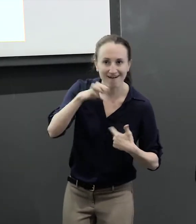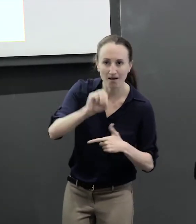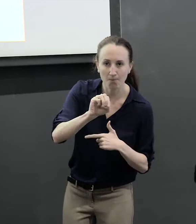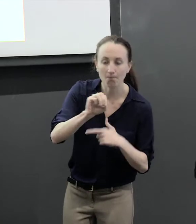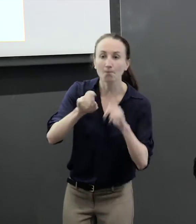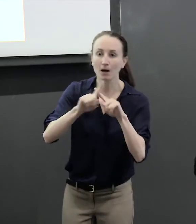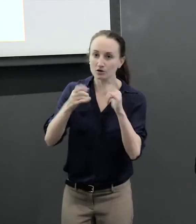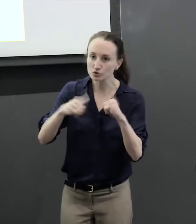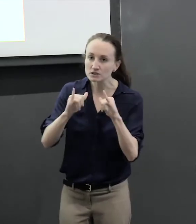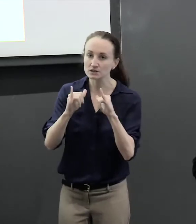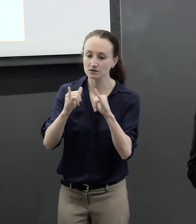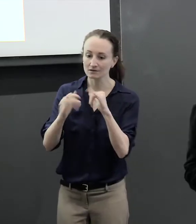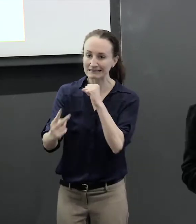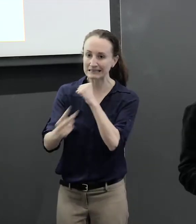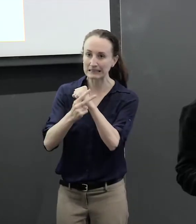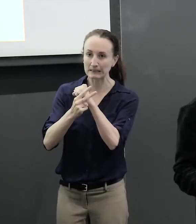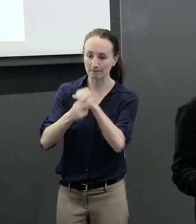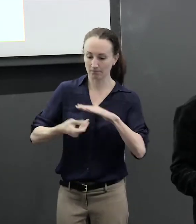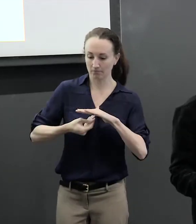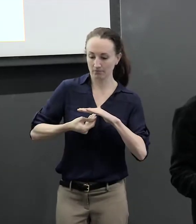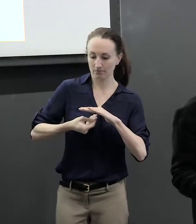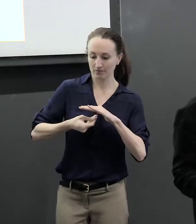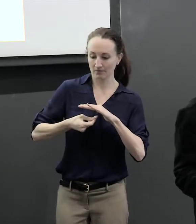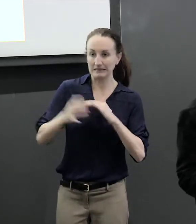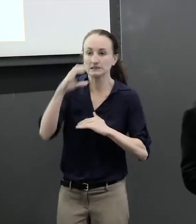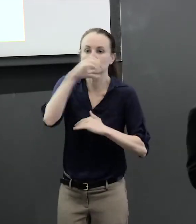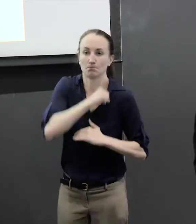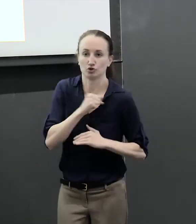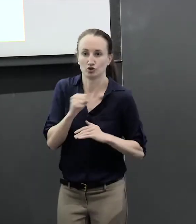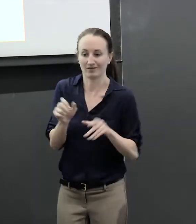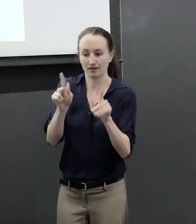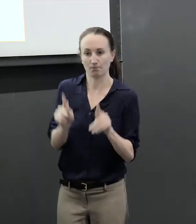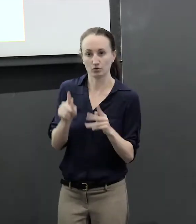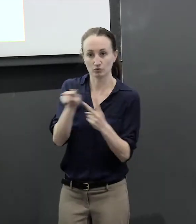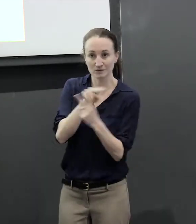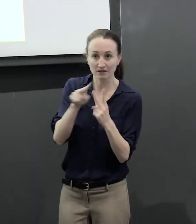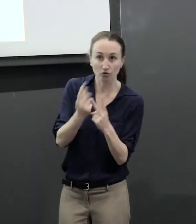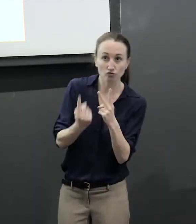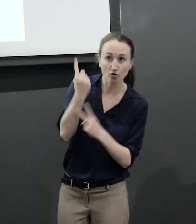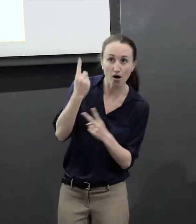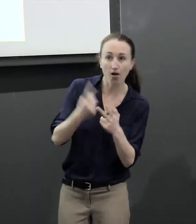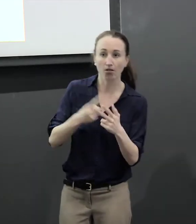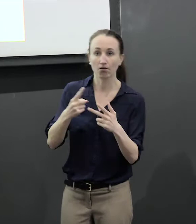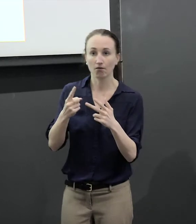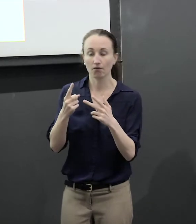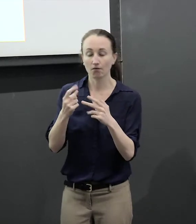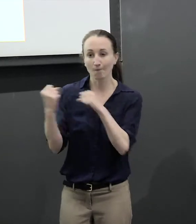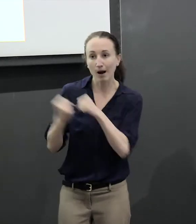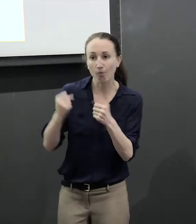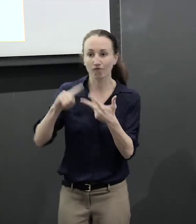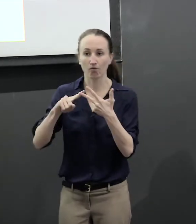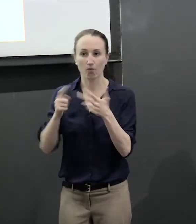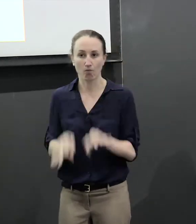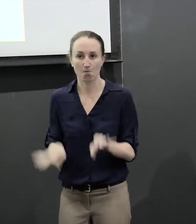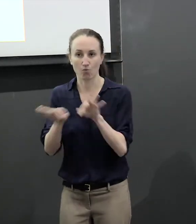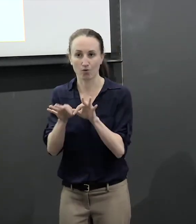you still preserve the inference that the person was tall or powerful or important.